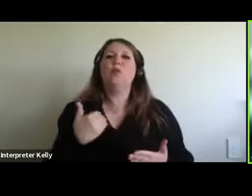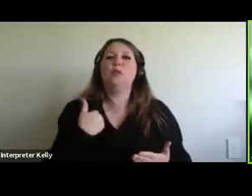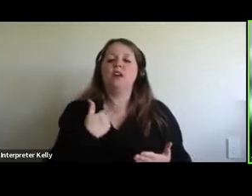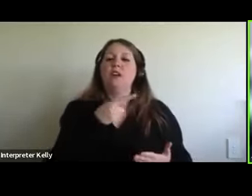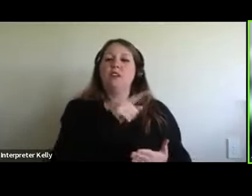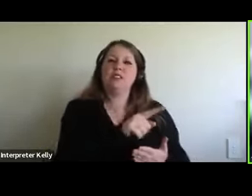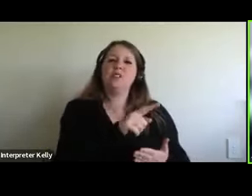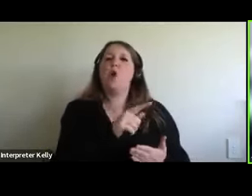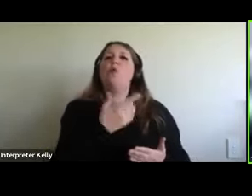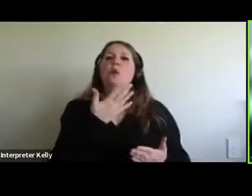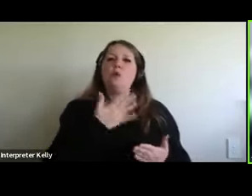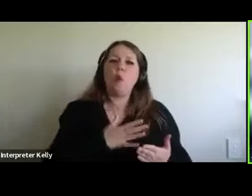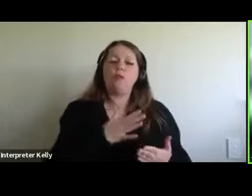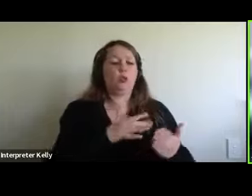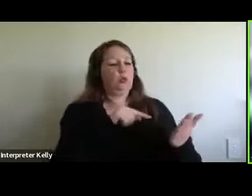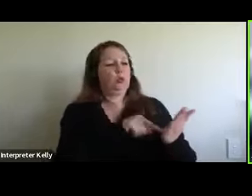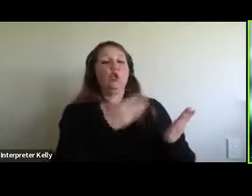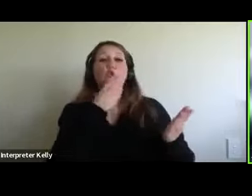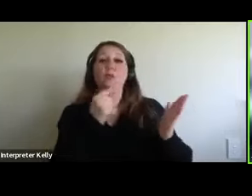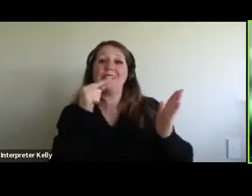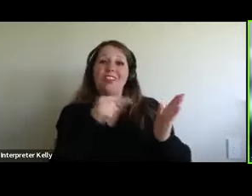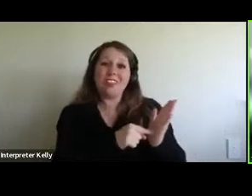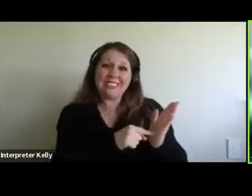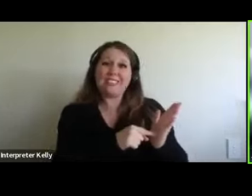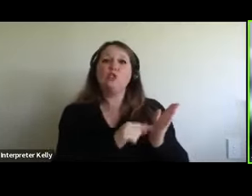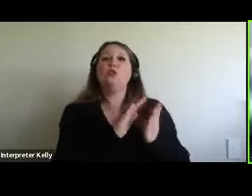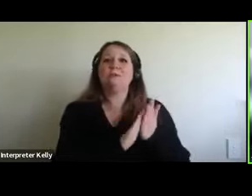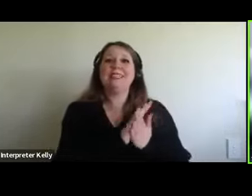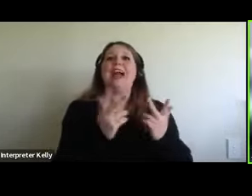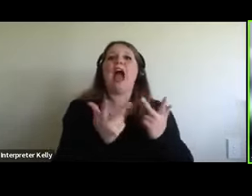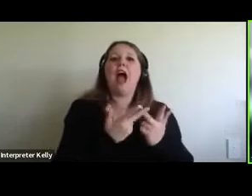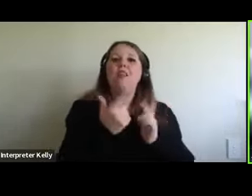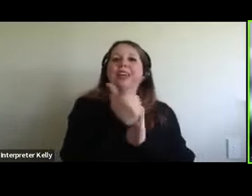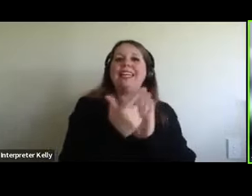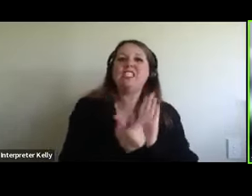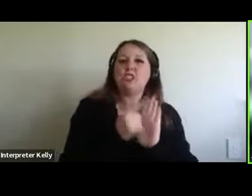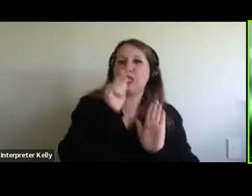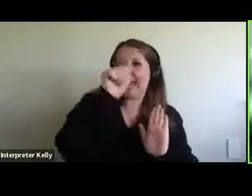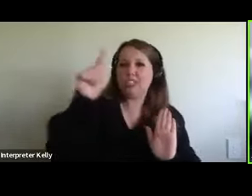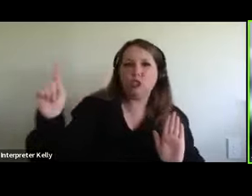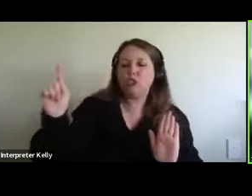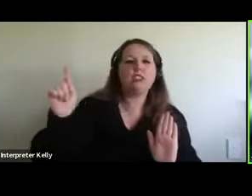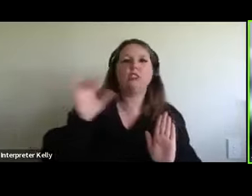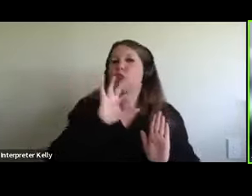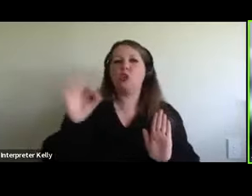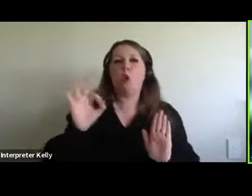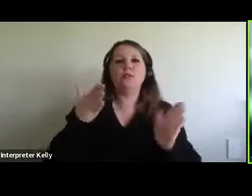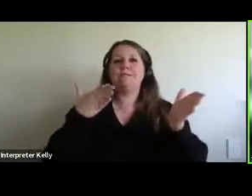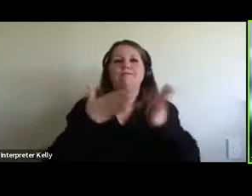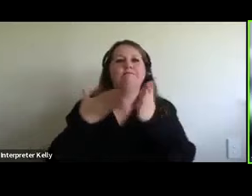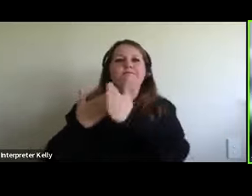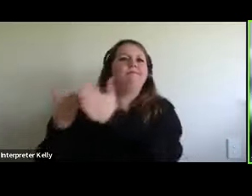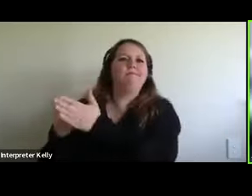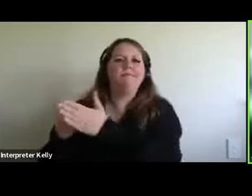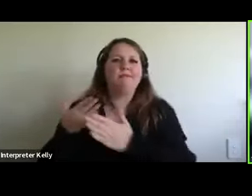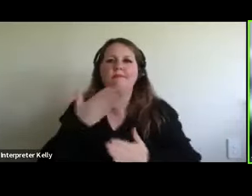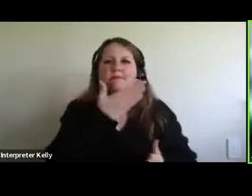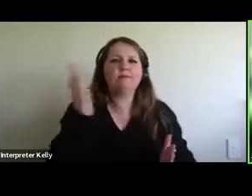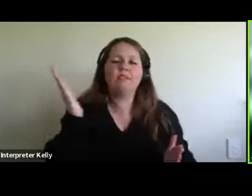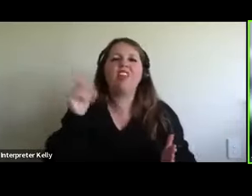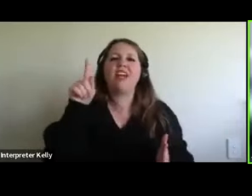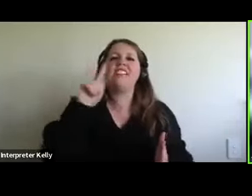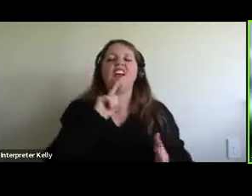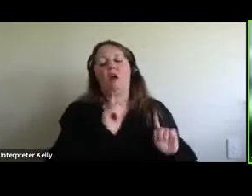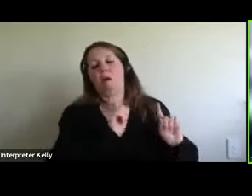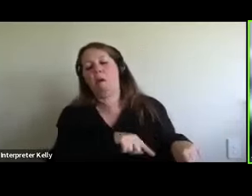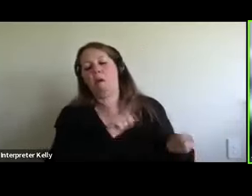keep discriminating. So Jen Log, you might know, took me 7 years fighting to stay